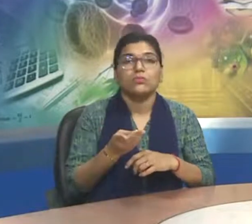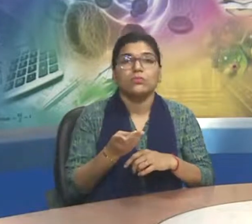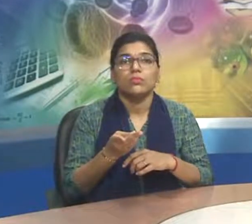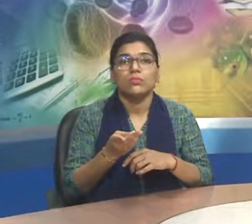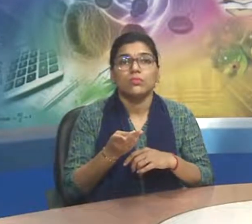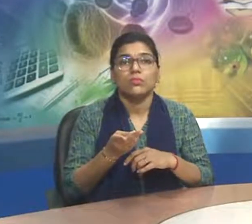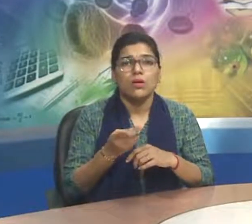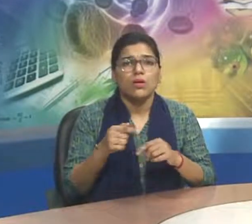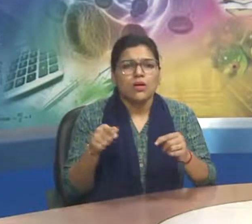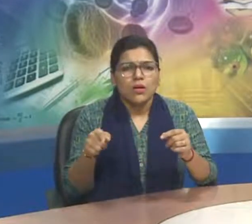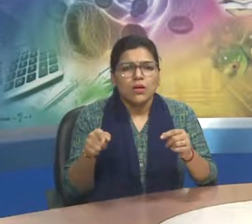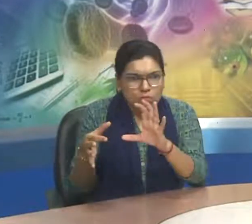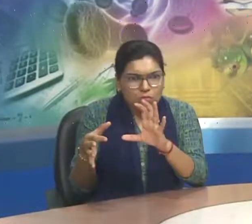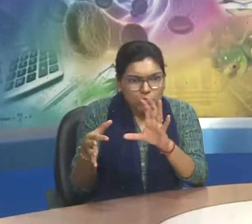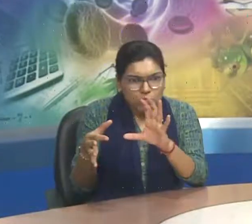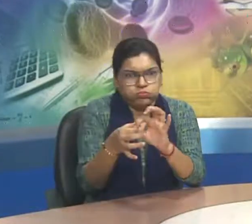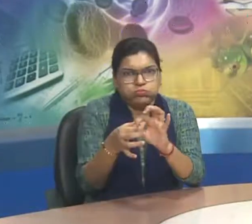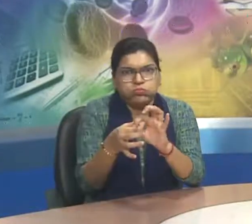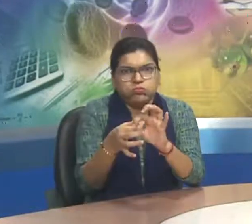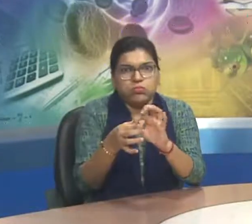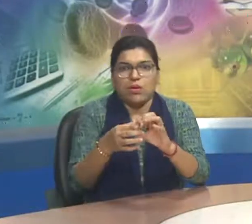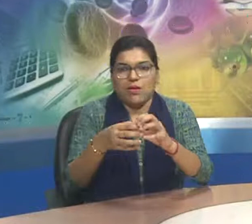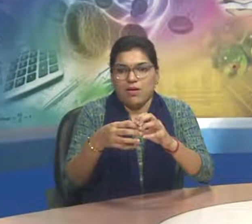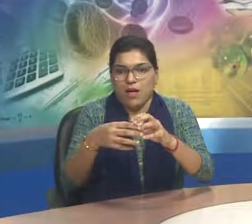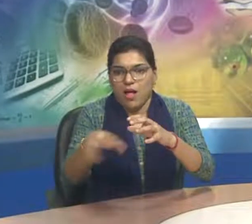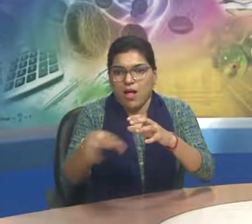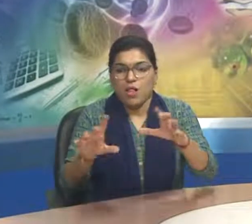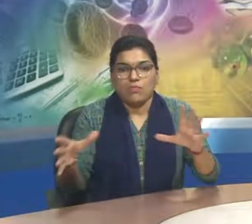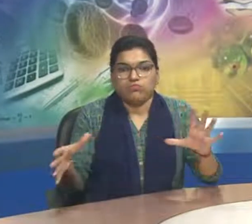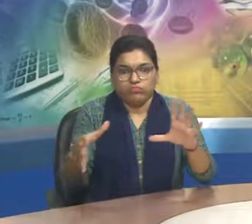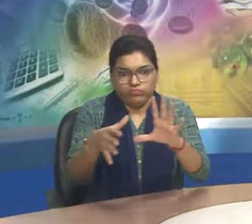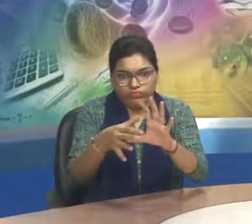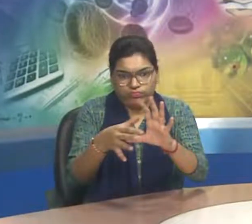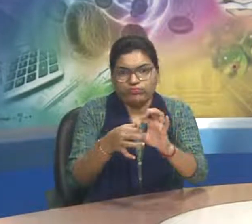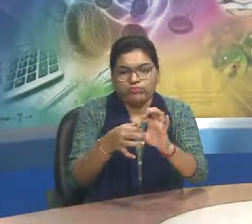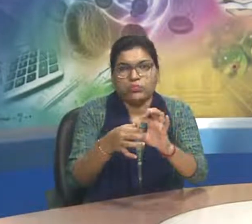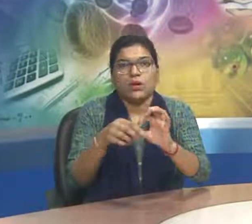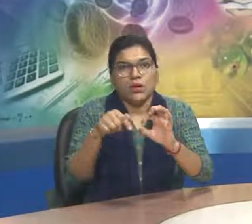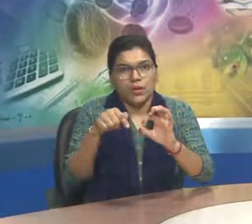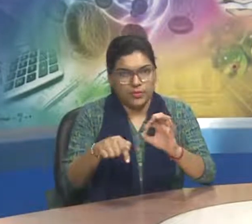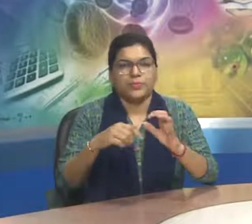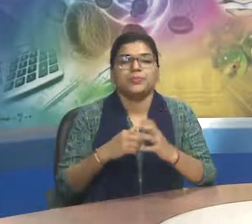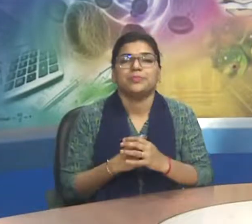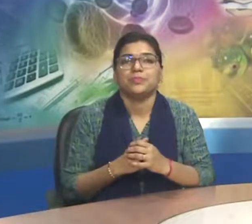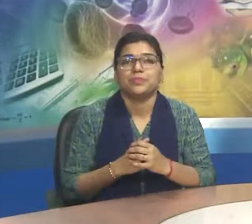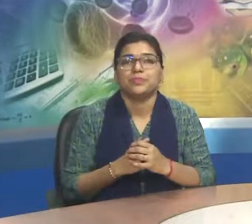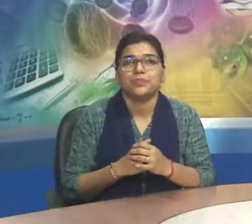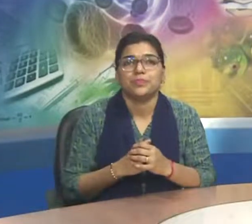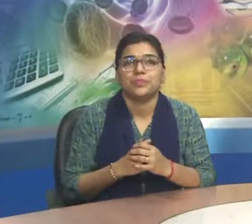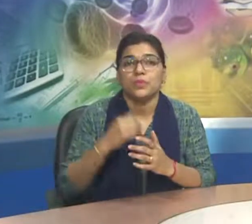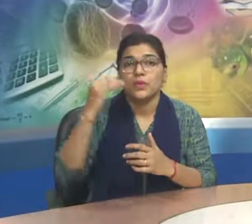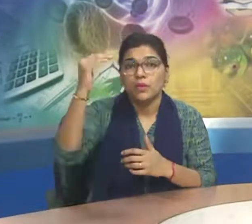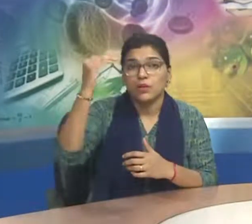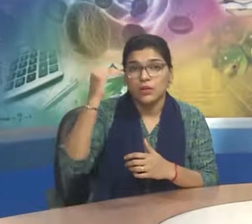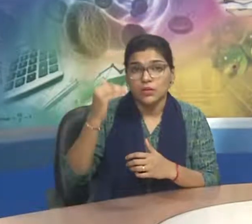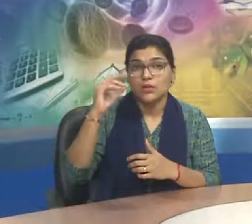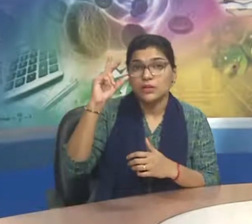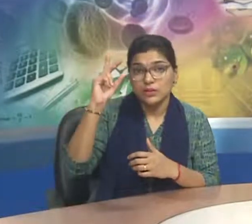We all know that there is a relationship between the environment and the